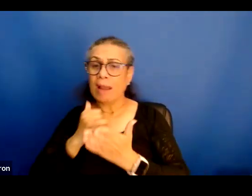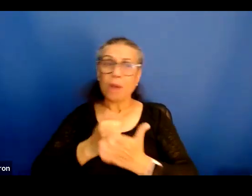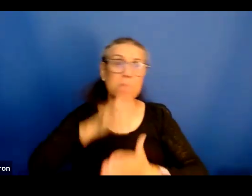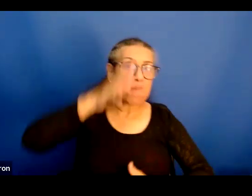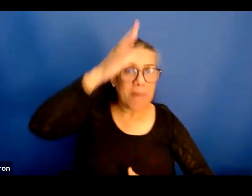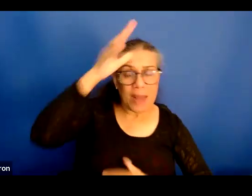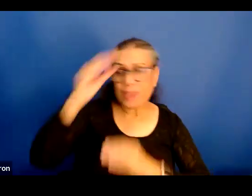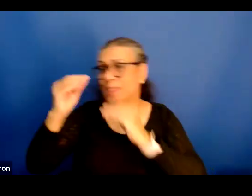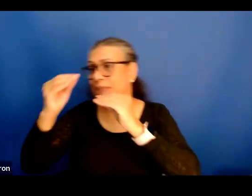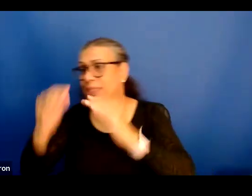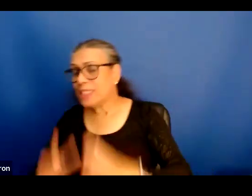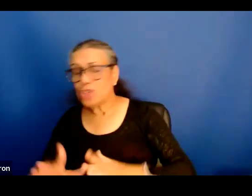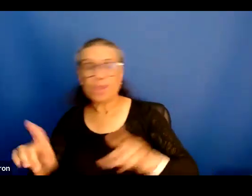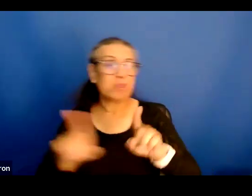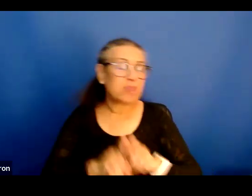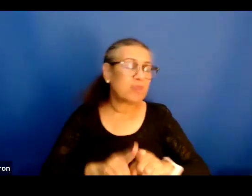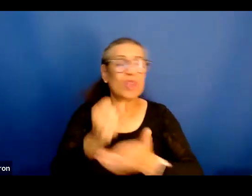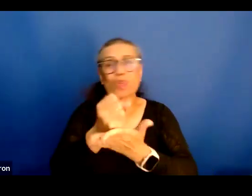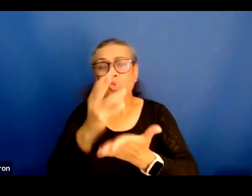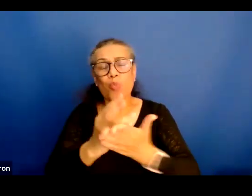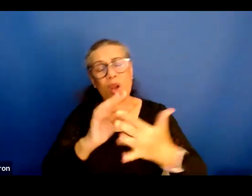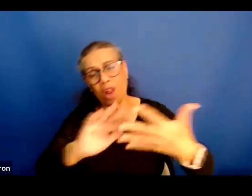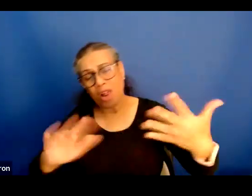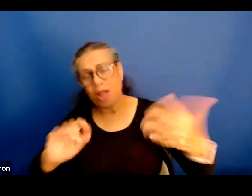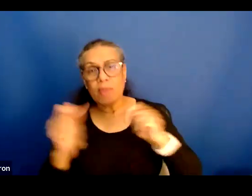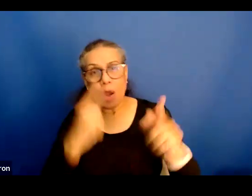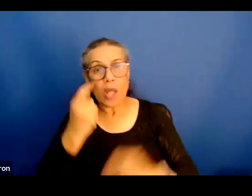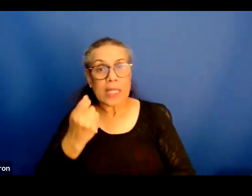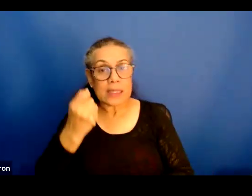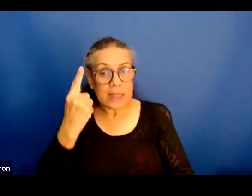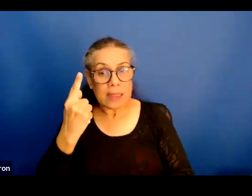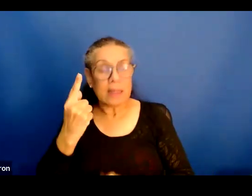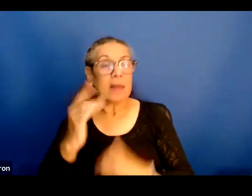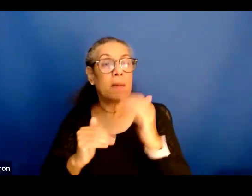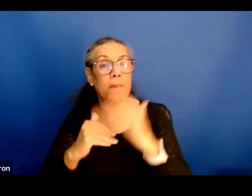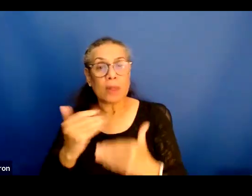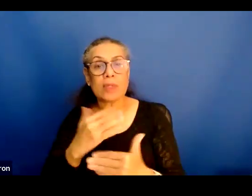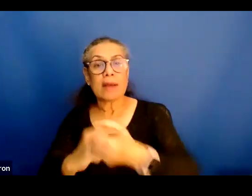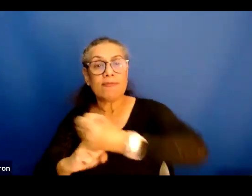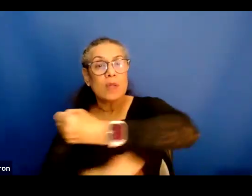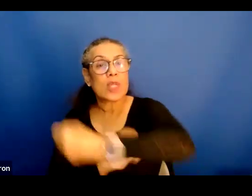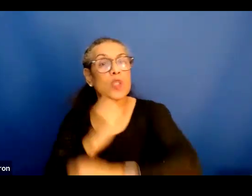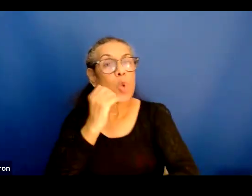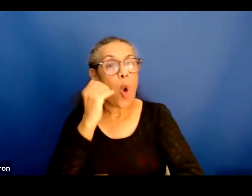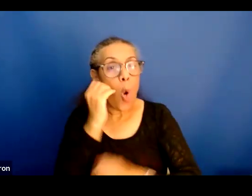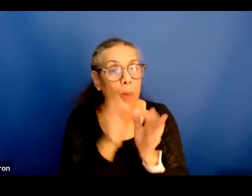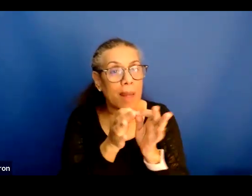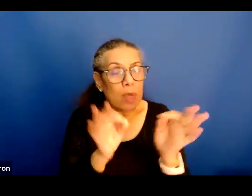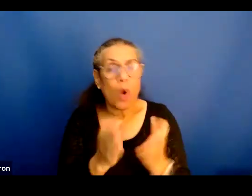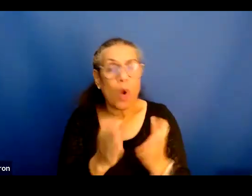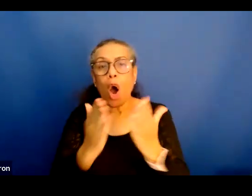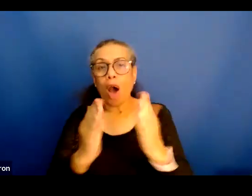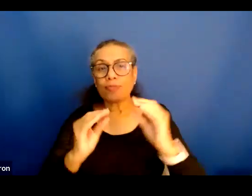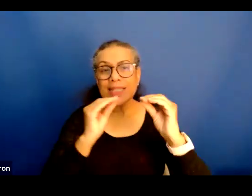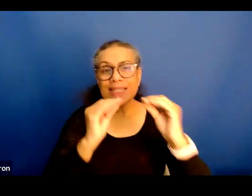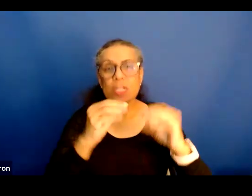and parent liaisons and social workers understand that building on the foundation of the home language by offering instruction